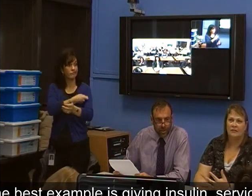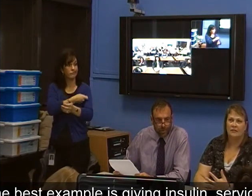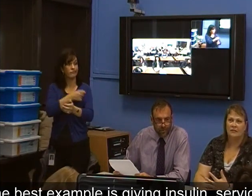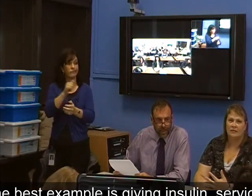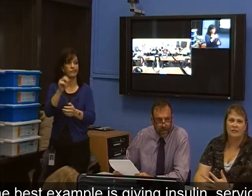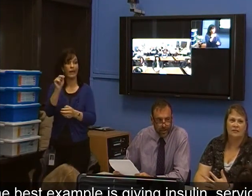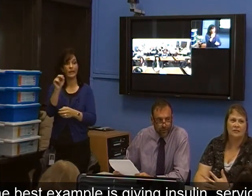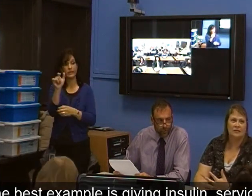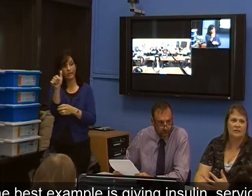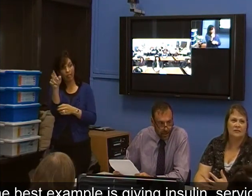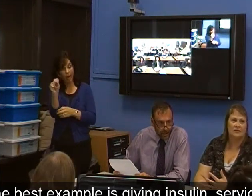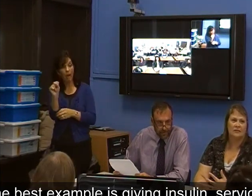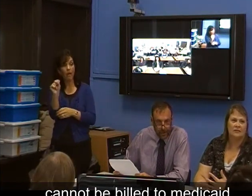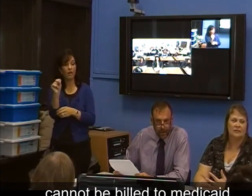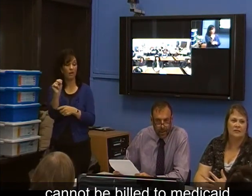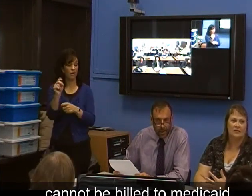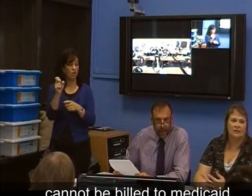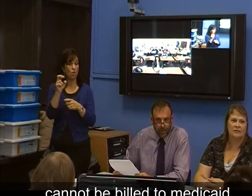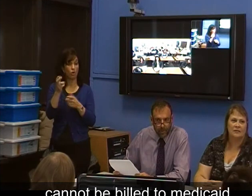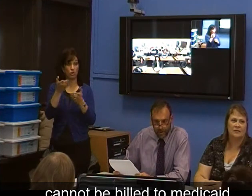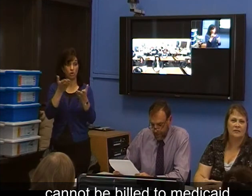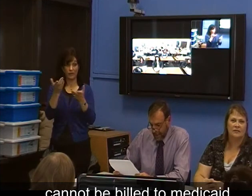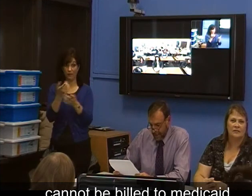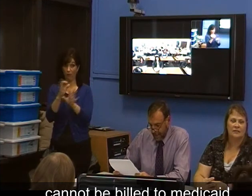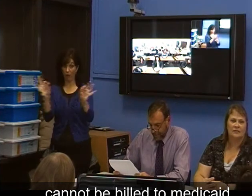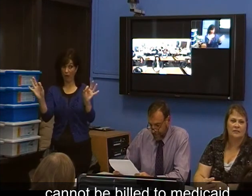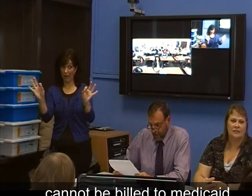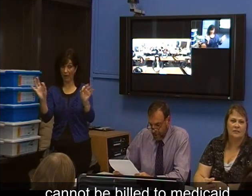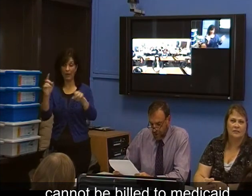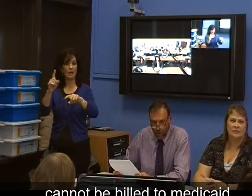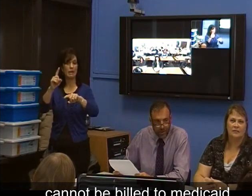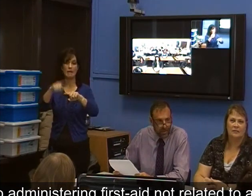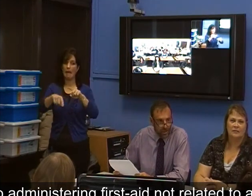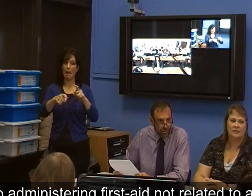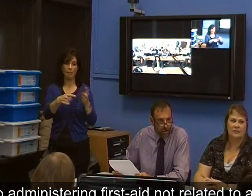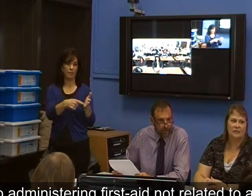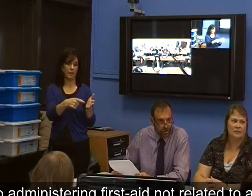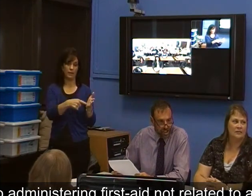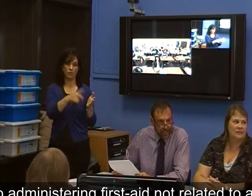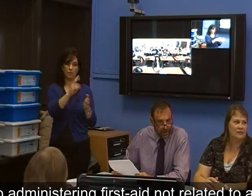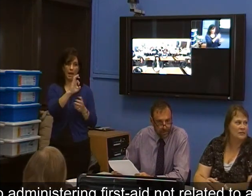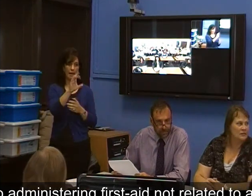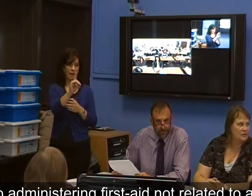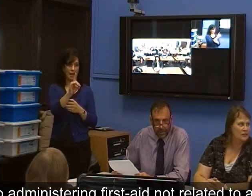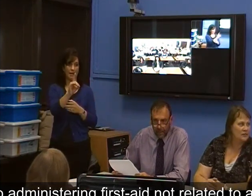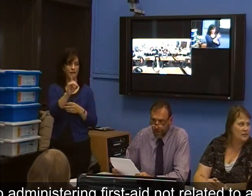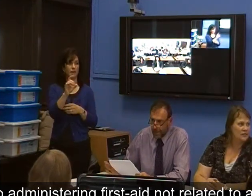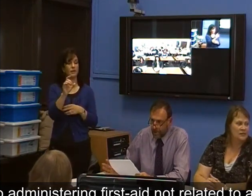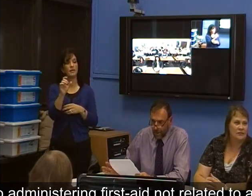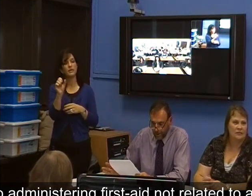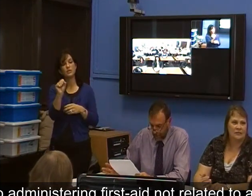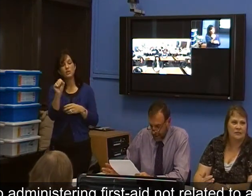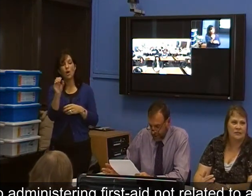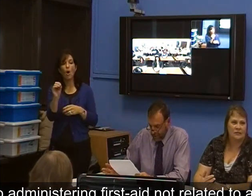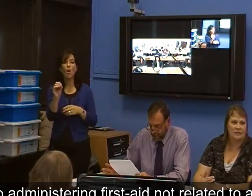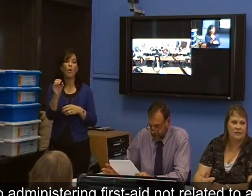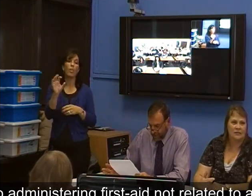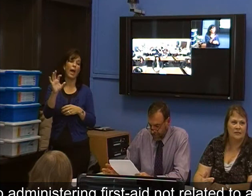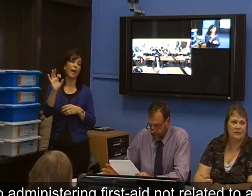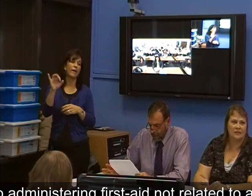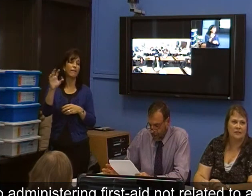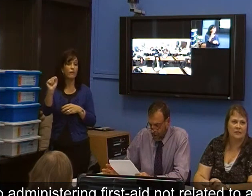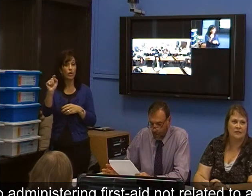Services that are provided free cannot be billed to Medicaid. So administering first aid, not related to a health-related